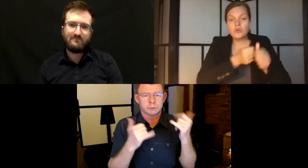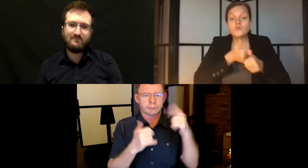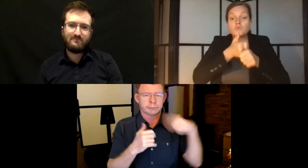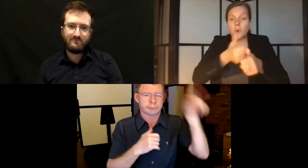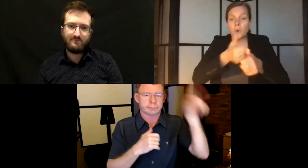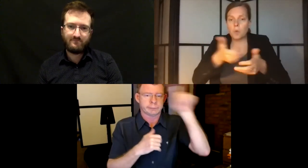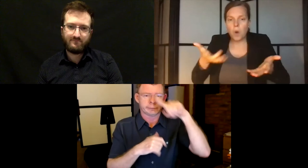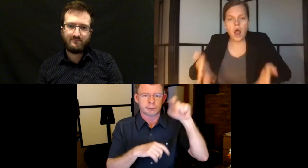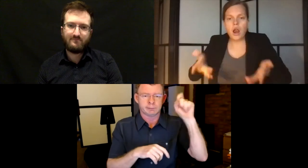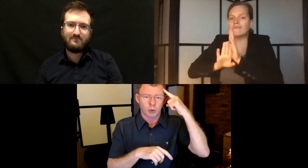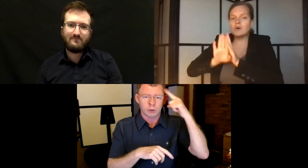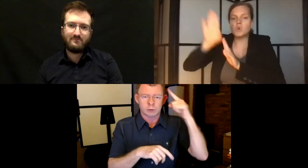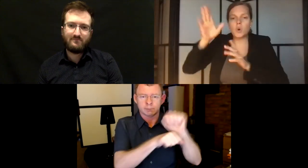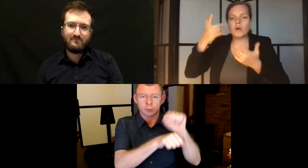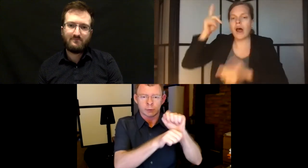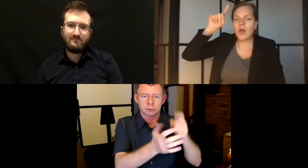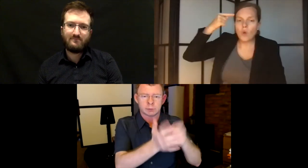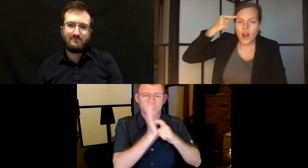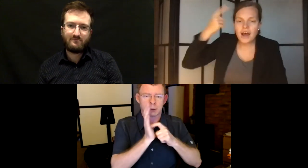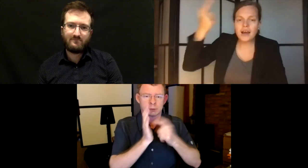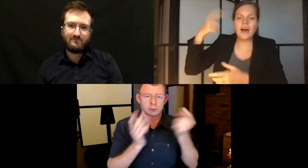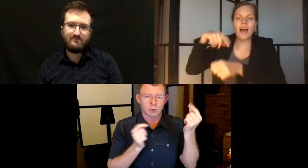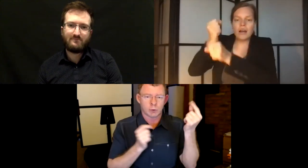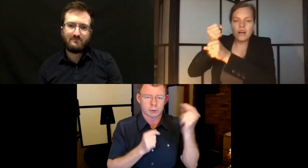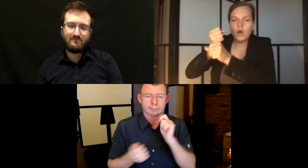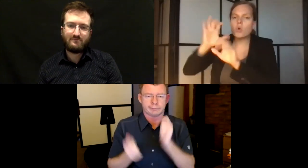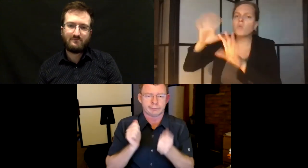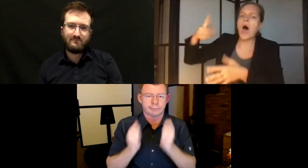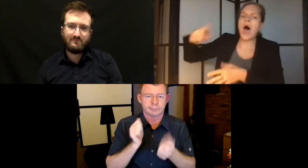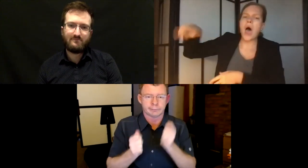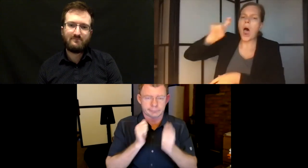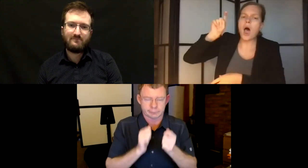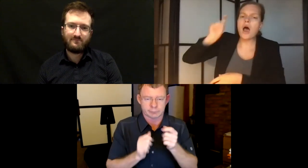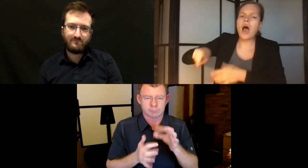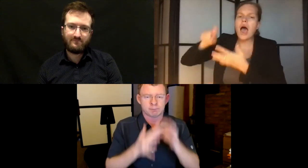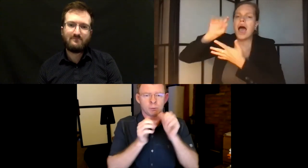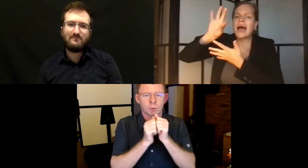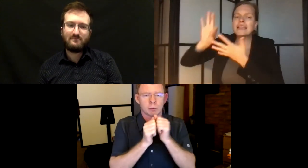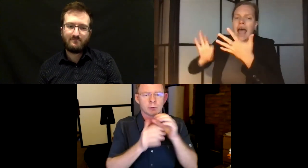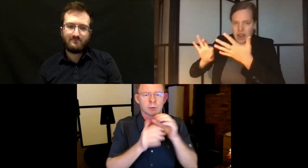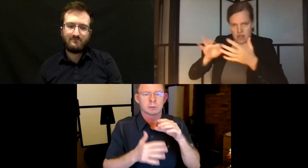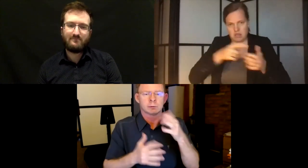And it was modified to expectations by employers.